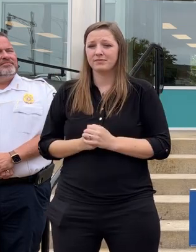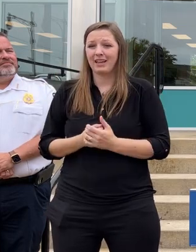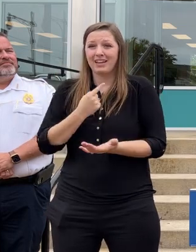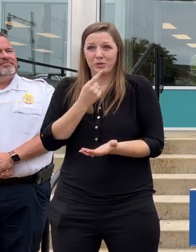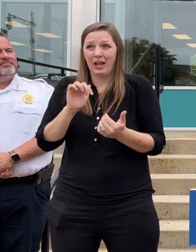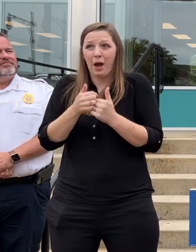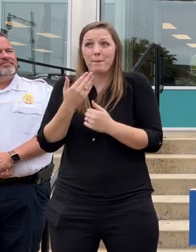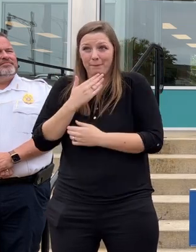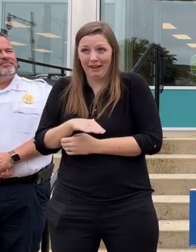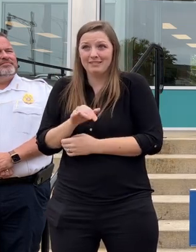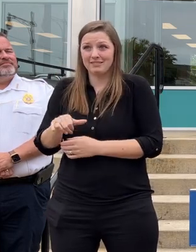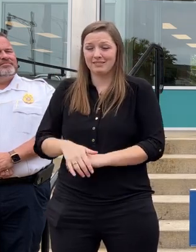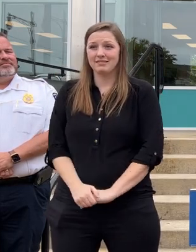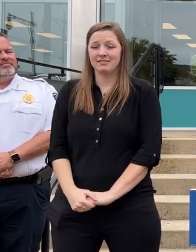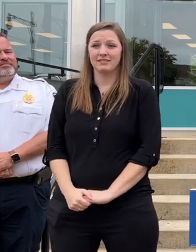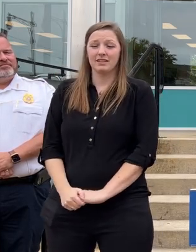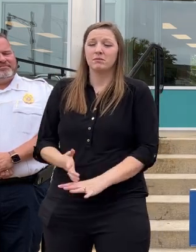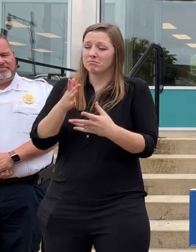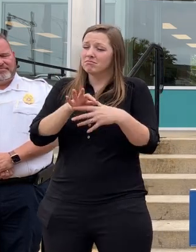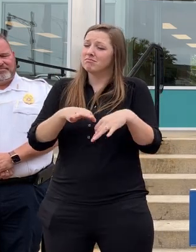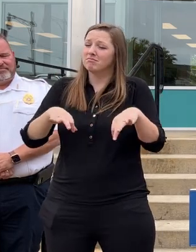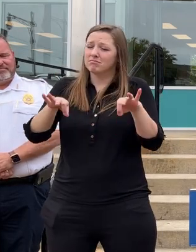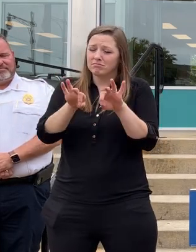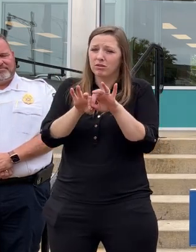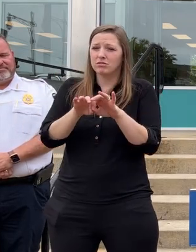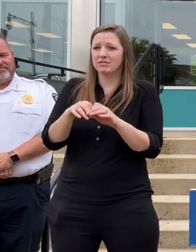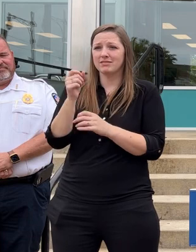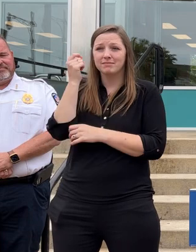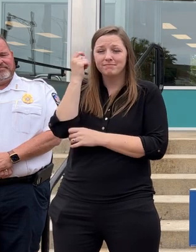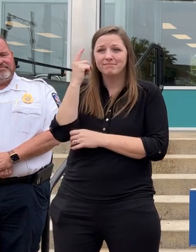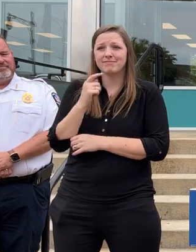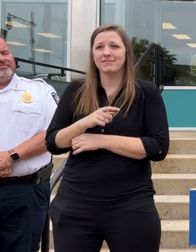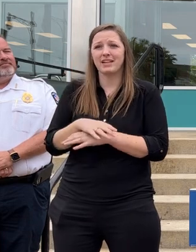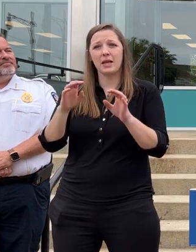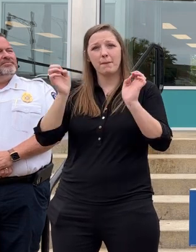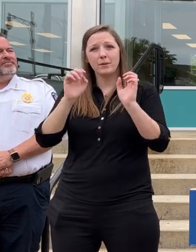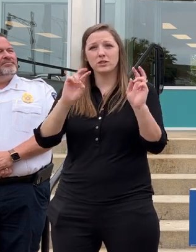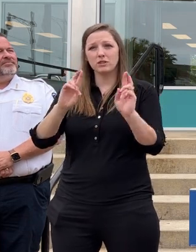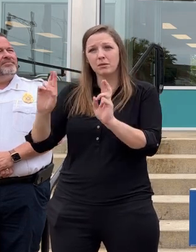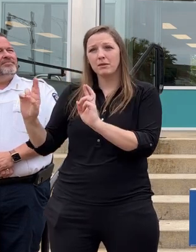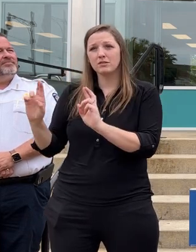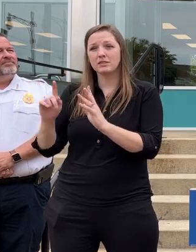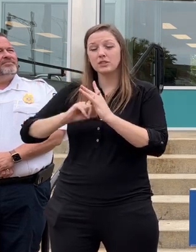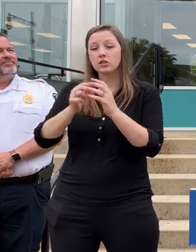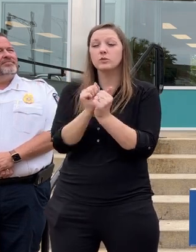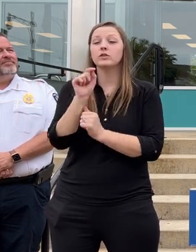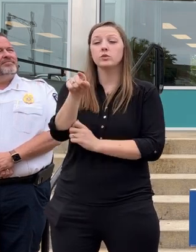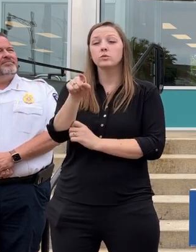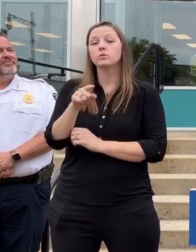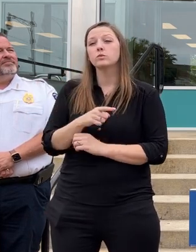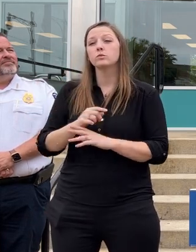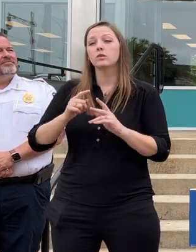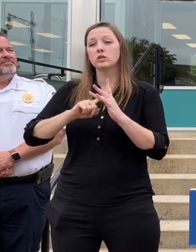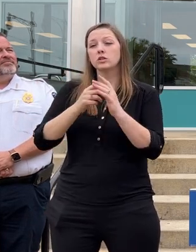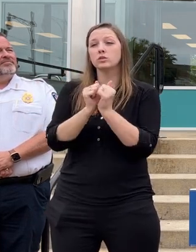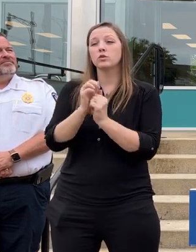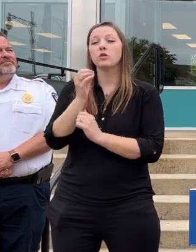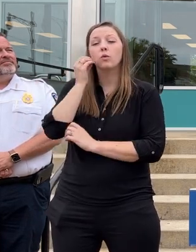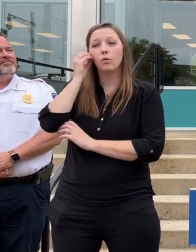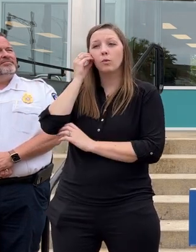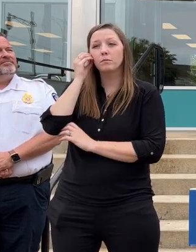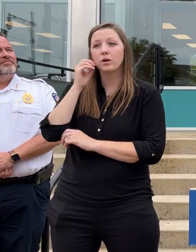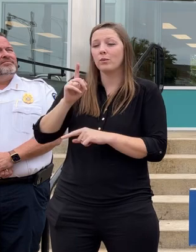bad it was. And it's important that everyone understand that emergency preparedness begins with you, begins with your home. We just can't do it